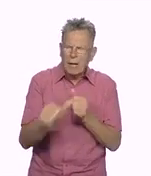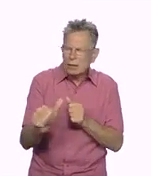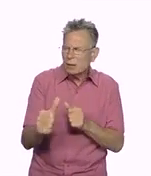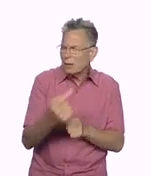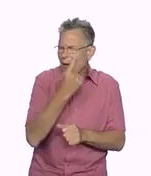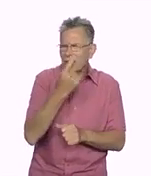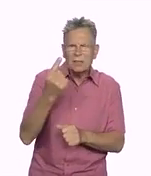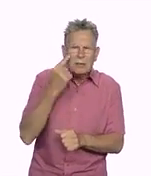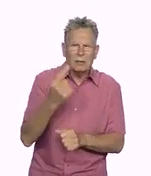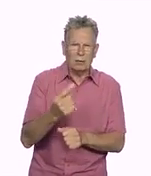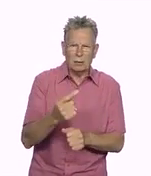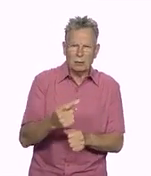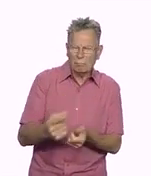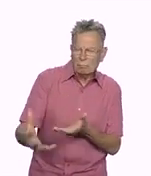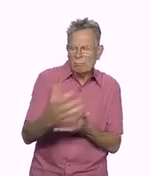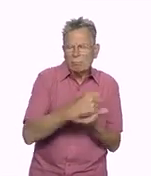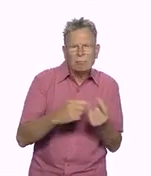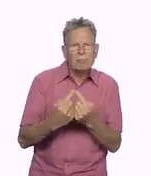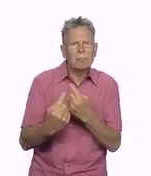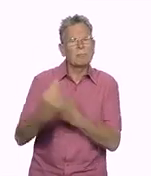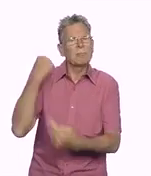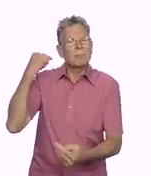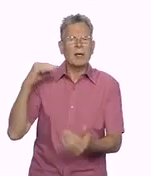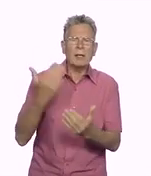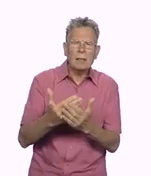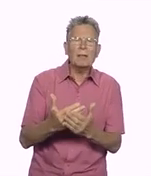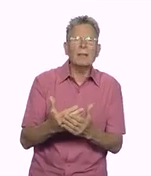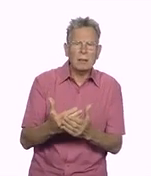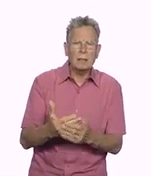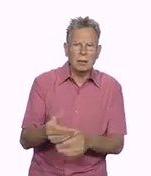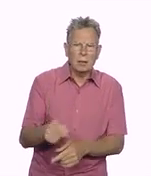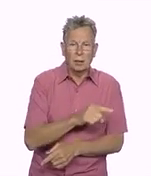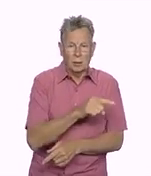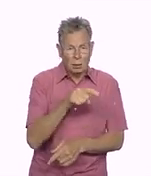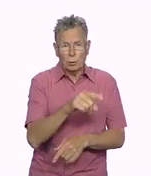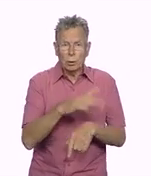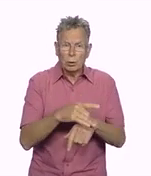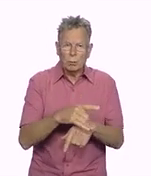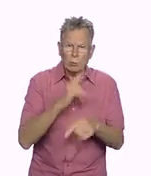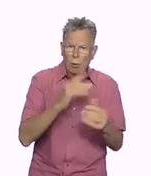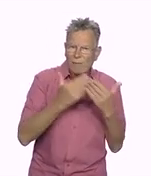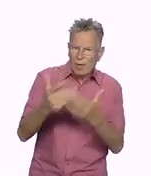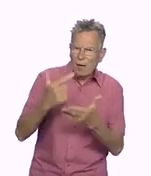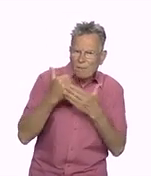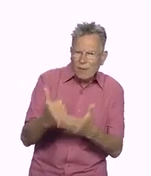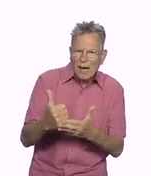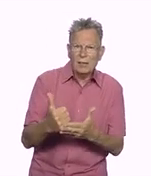They will offer you advice, medicines, or other treatment based on the best available evidence.